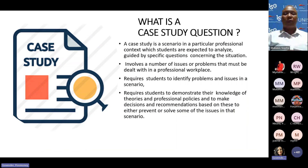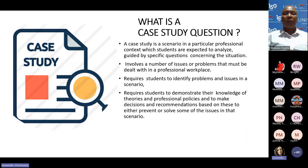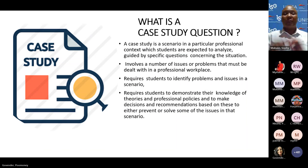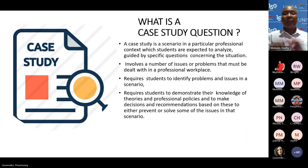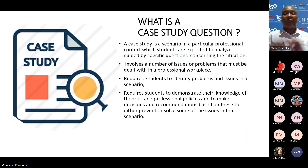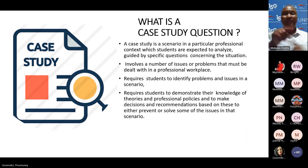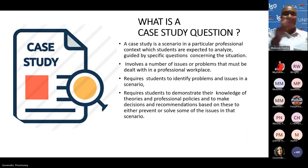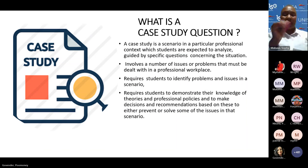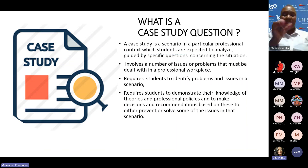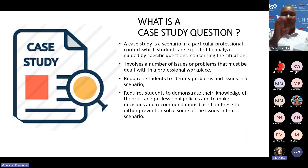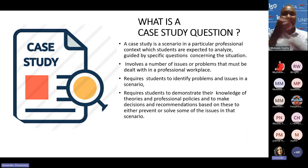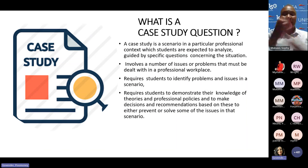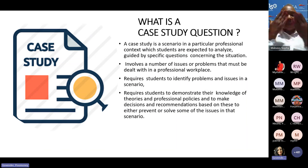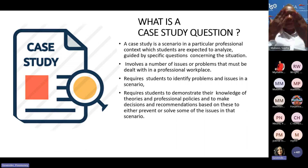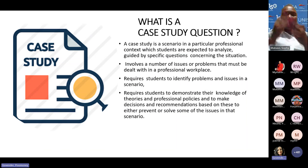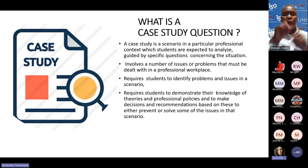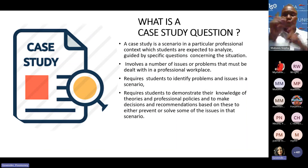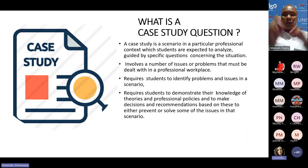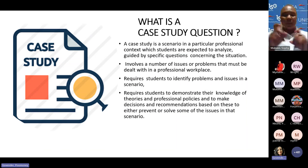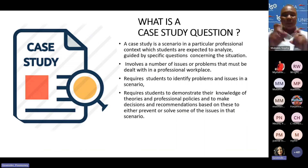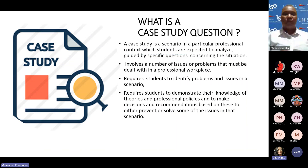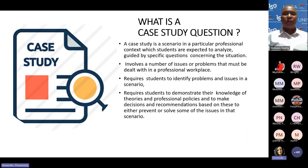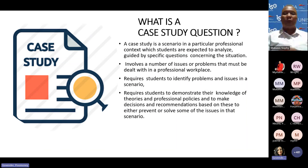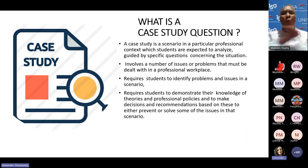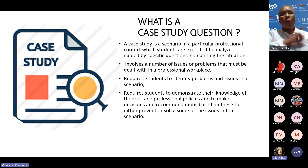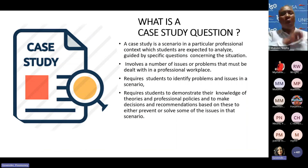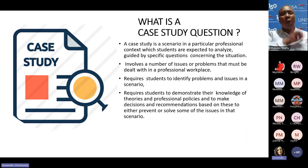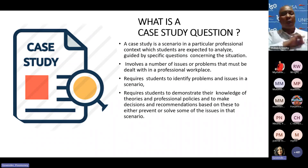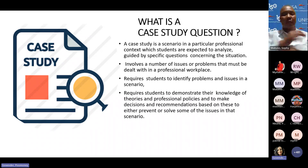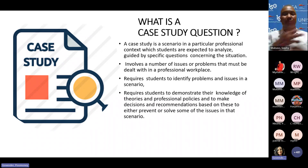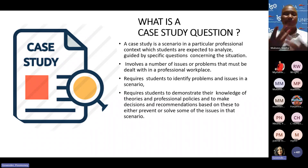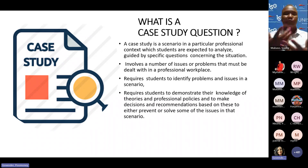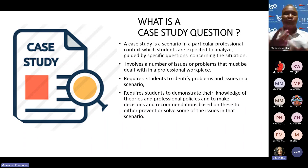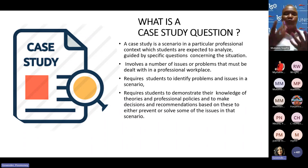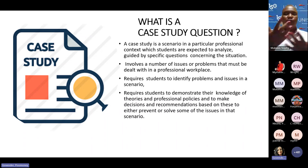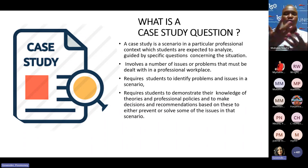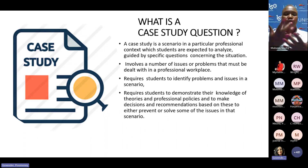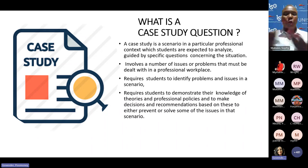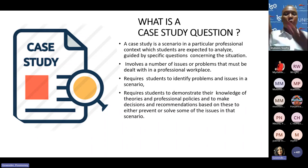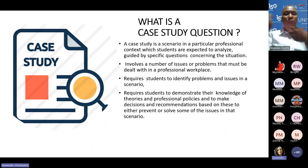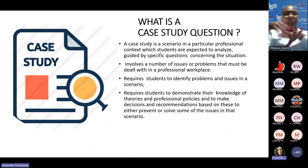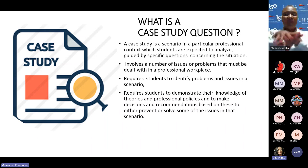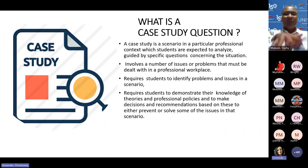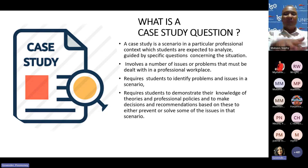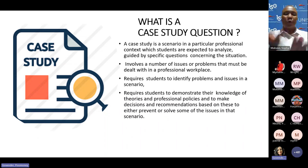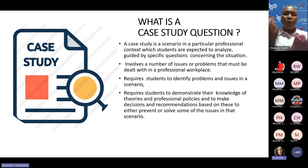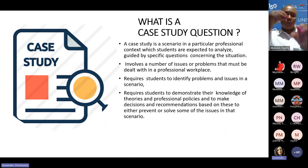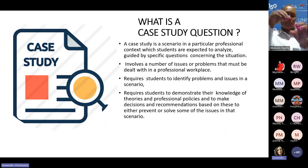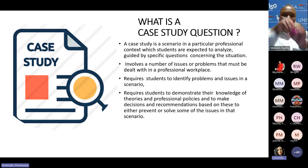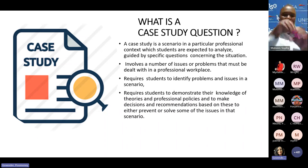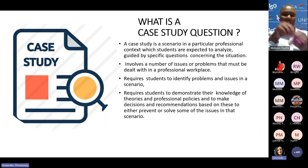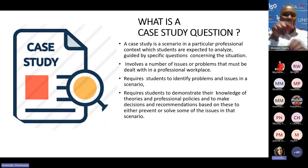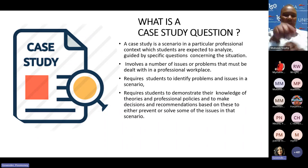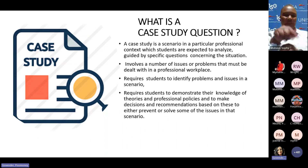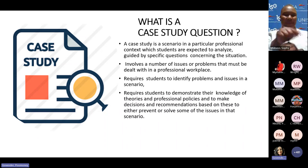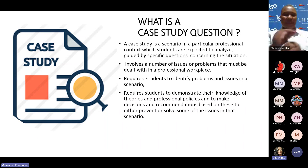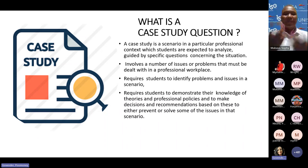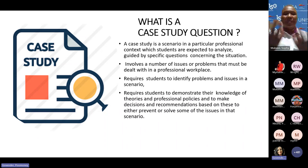question. Right. The reason why we integrate or include case-based